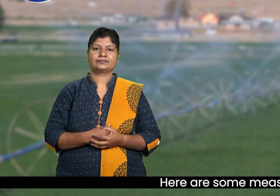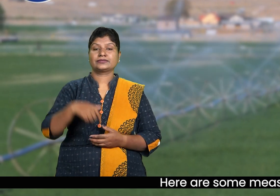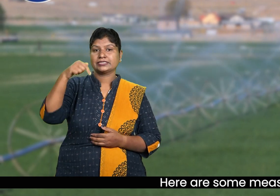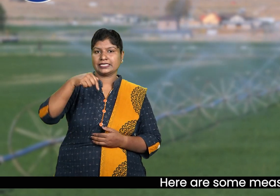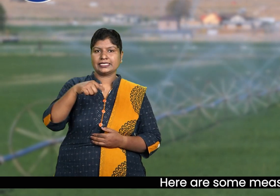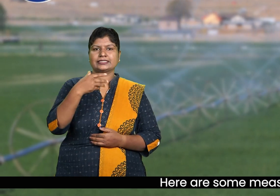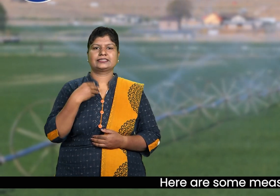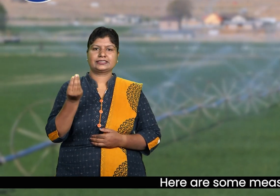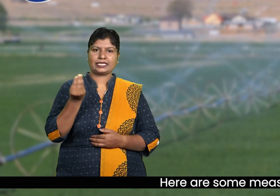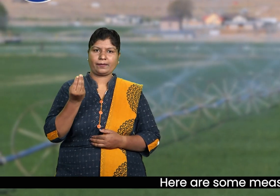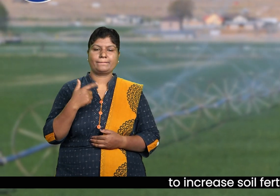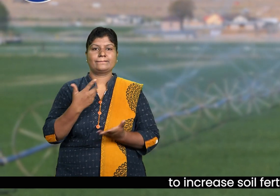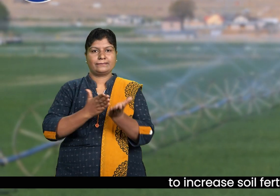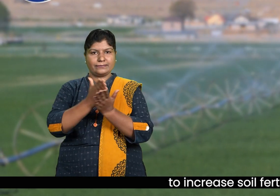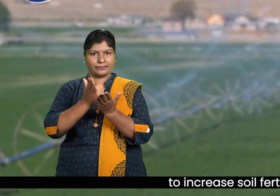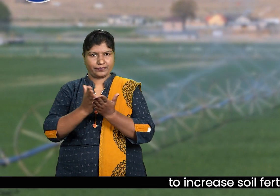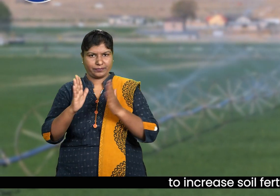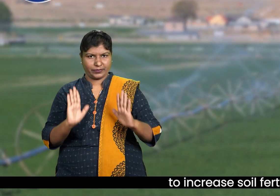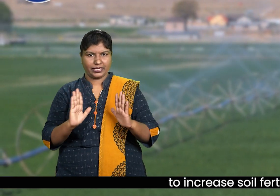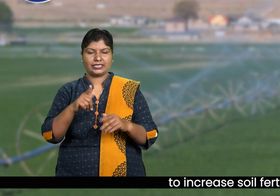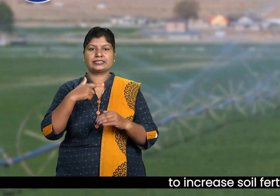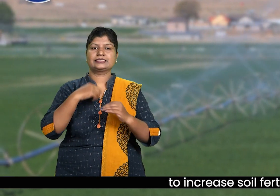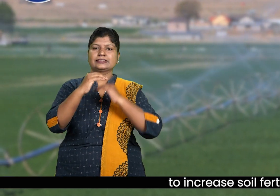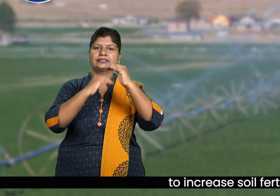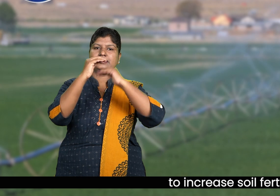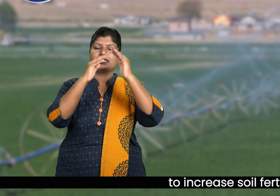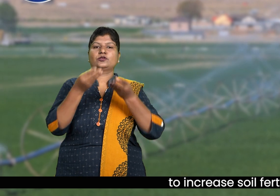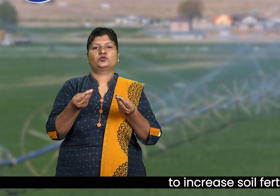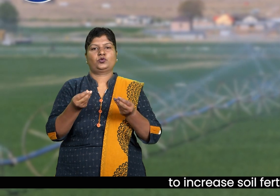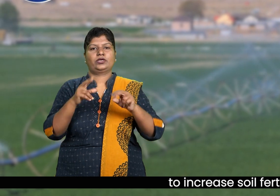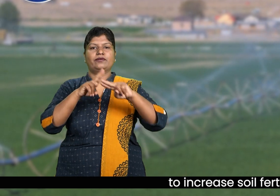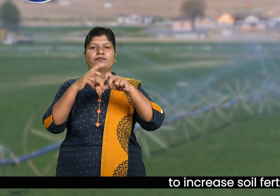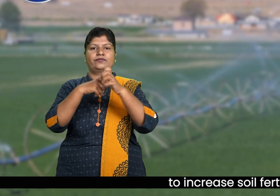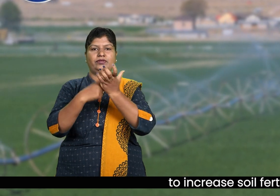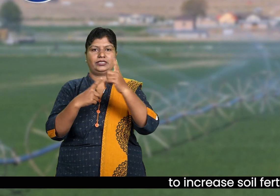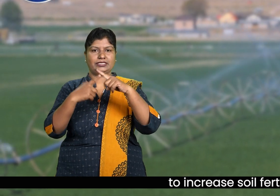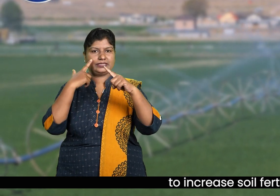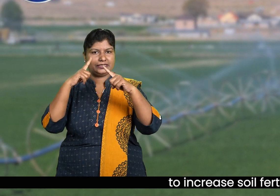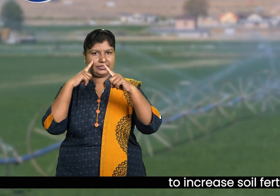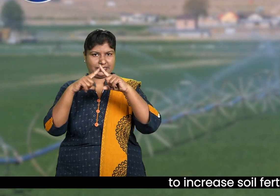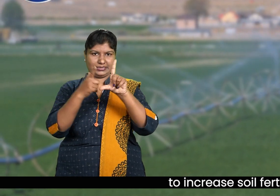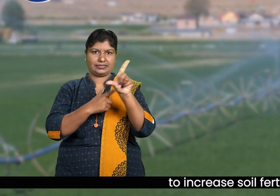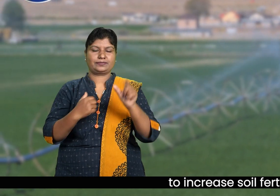Here are some measures to increase soil fertility.